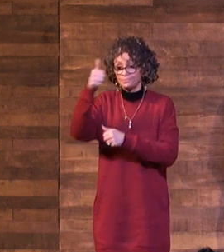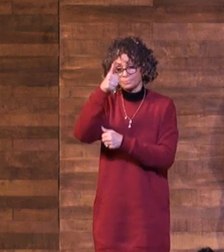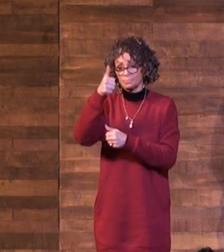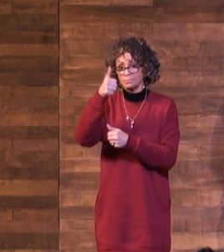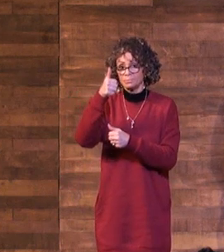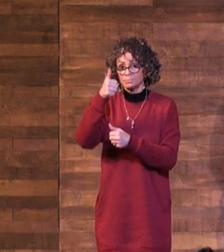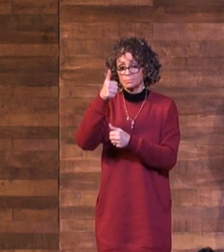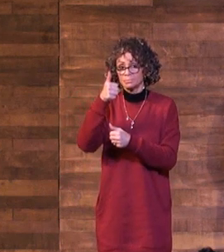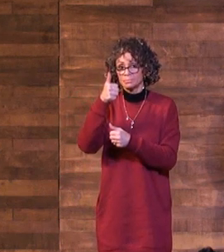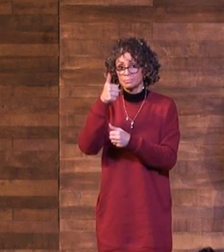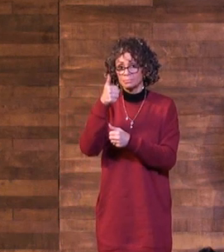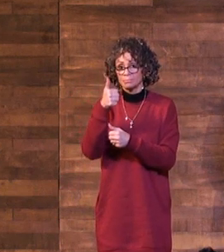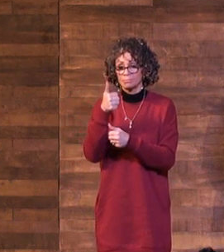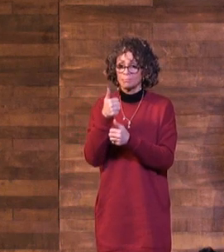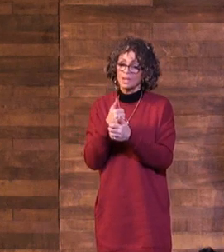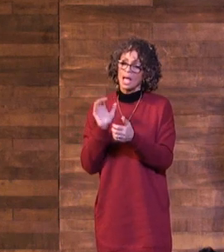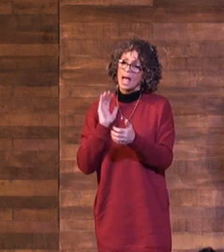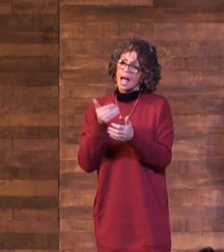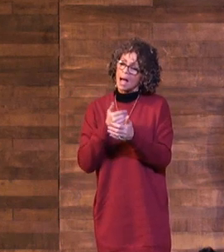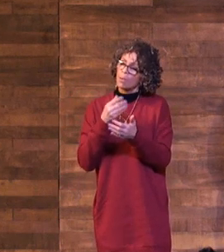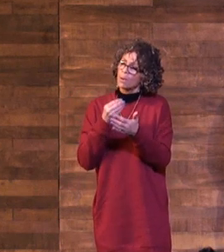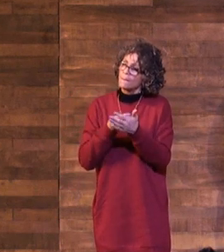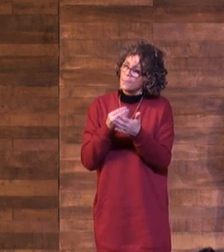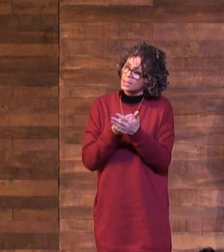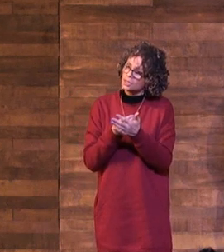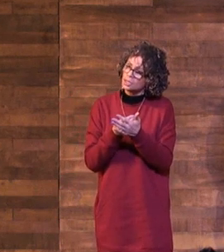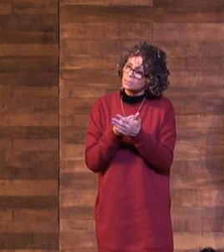goal budget was about